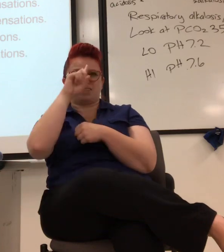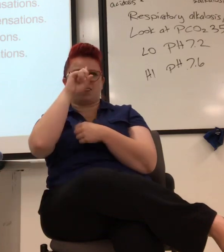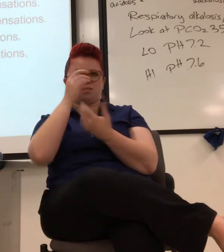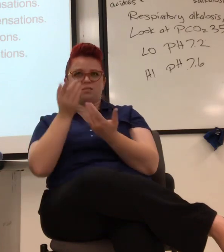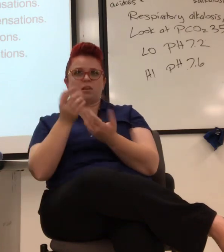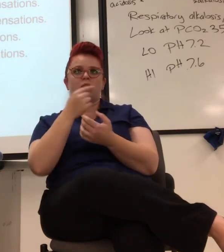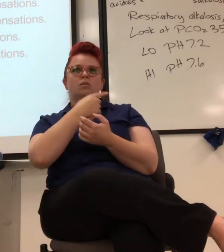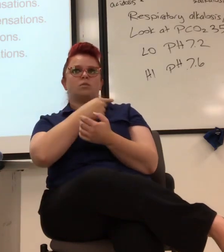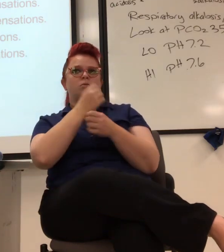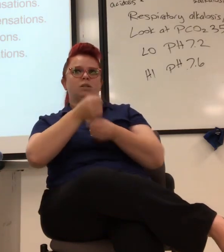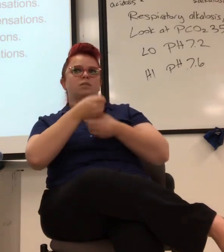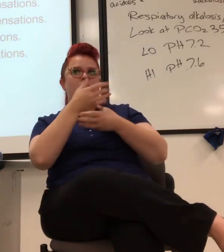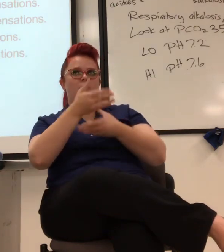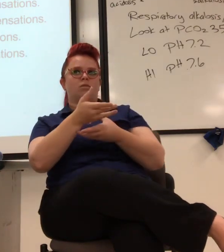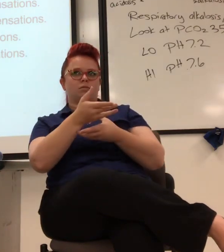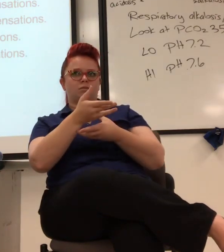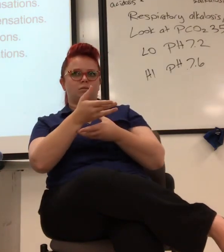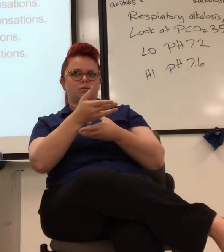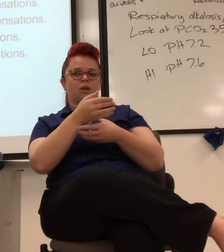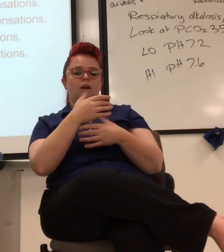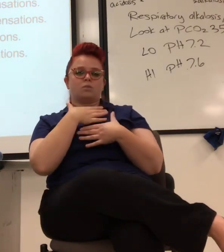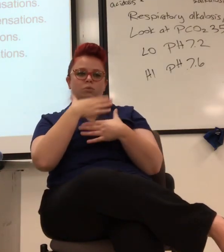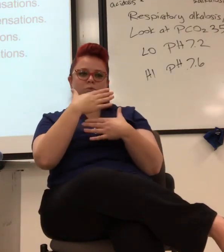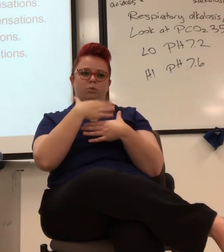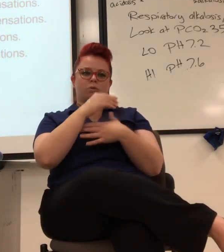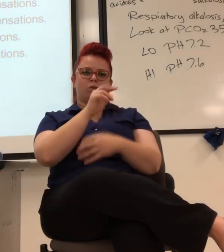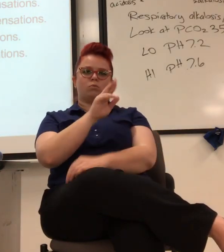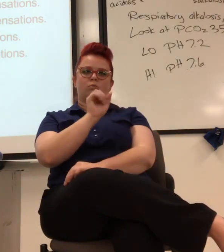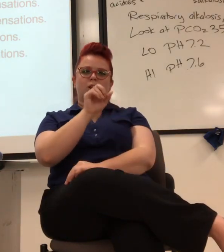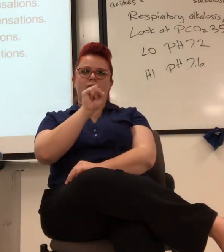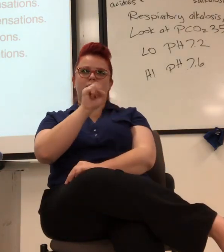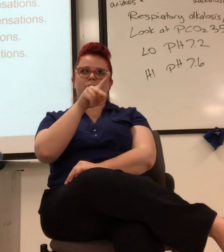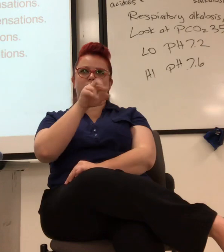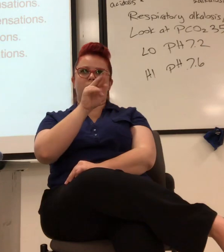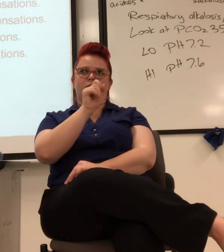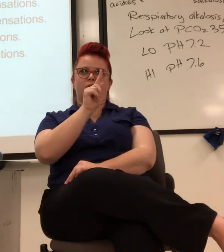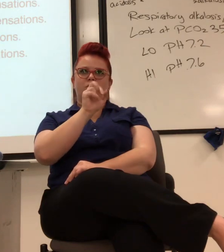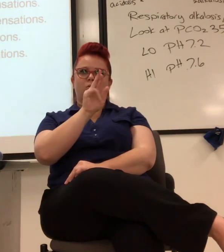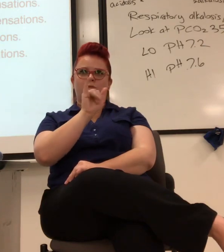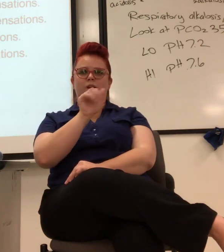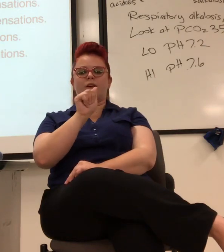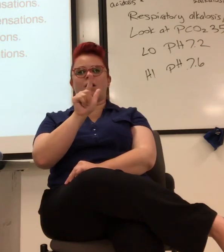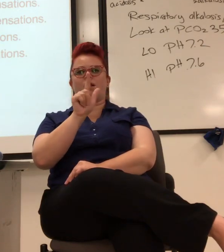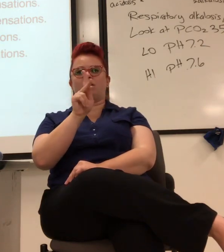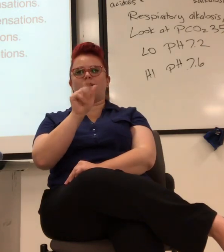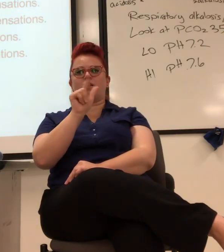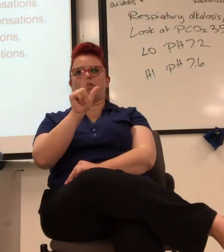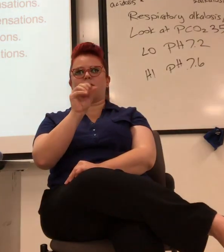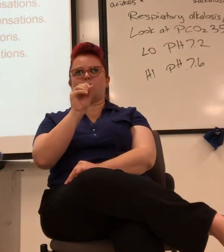The value for PCO2, this same person, is 30.